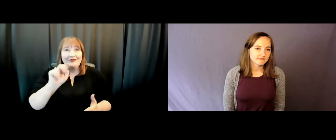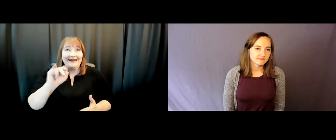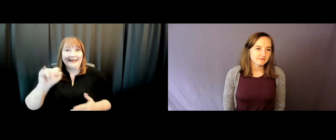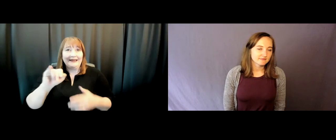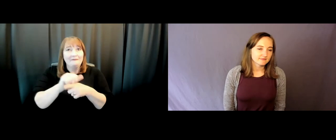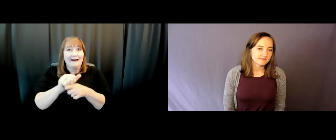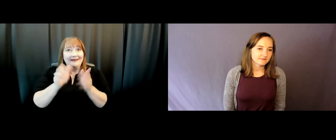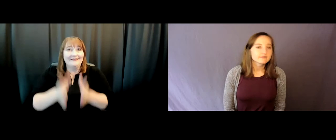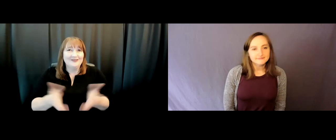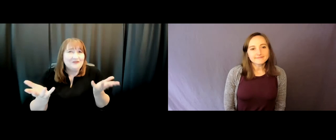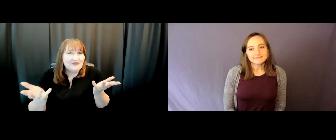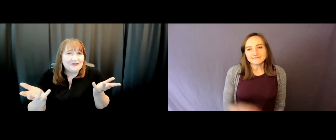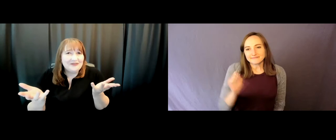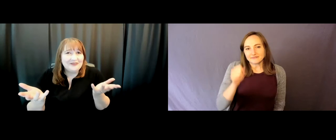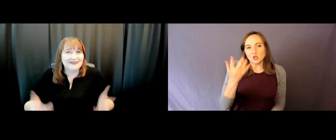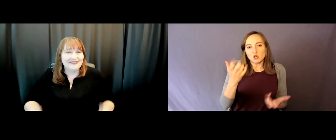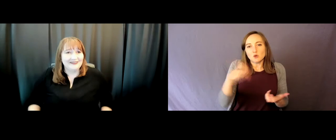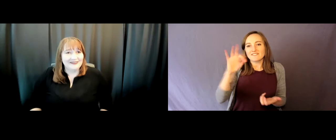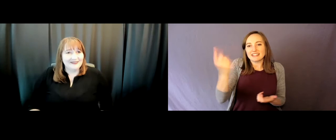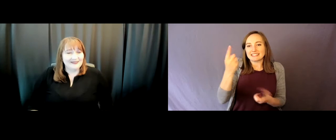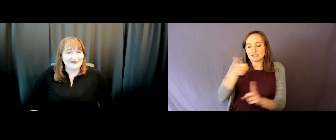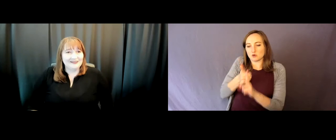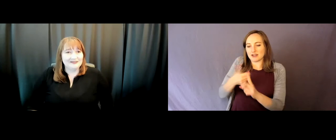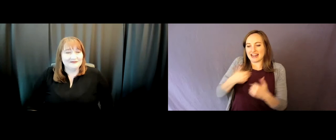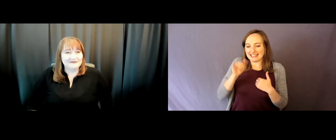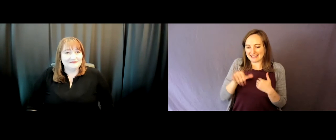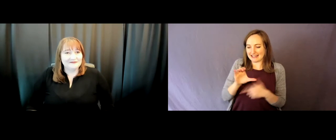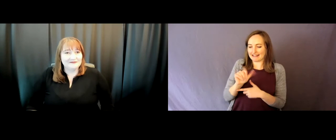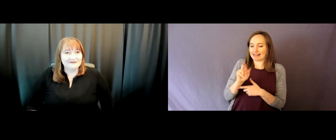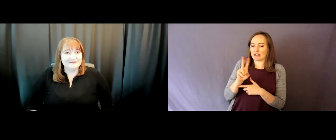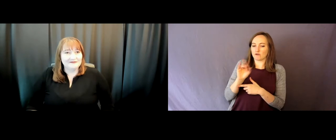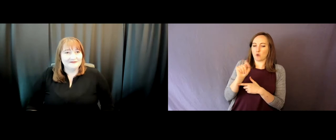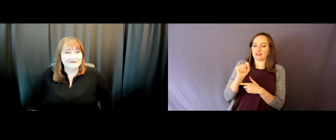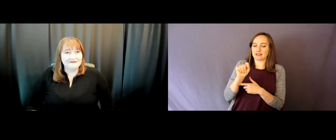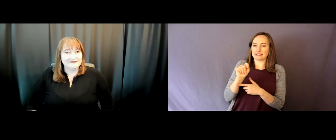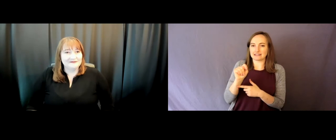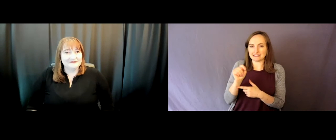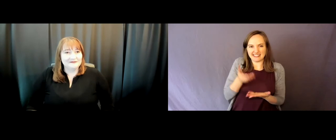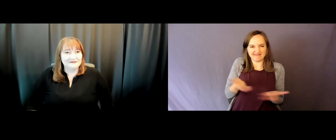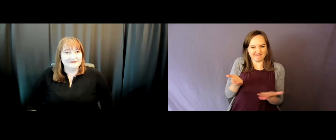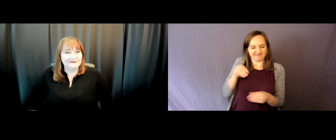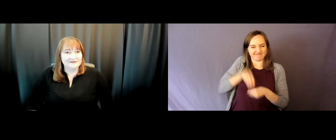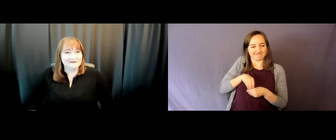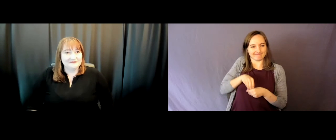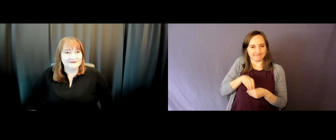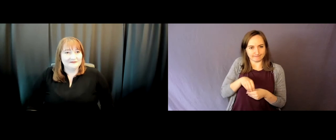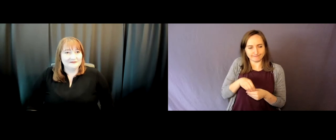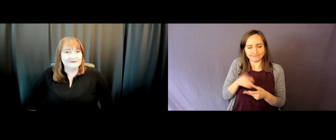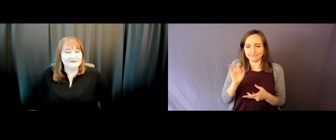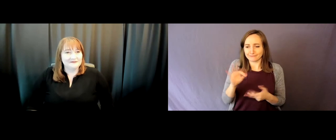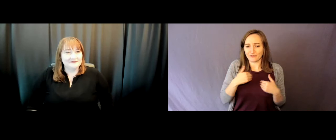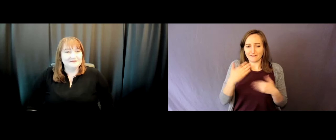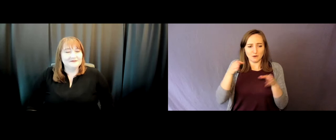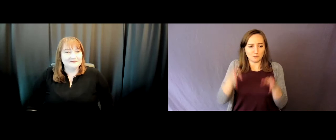definitely Reiki practitioner. You want to find someone who does have that clairvoyant factor to them. If you've got